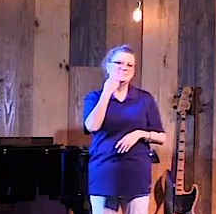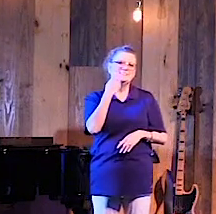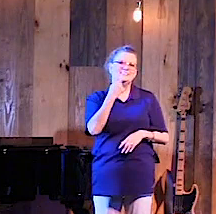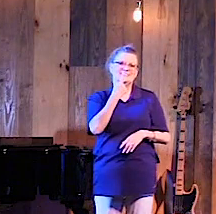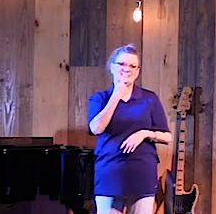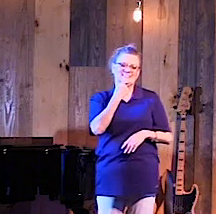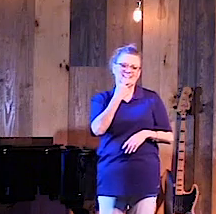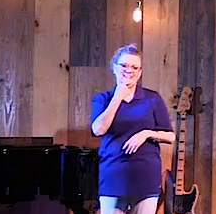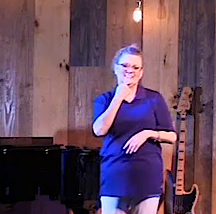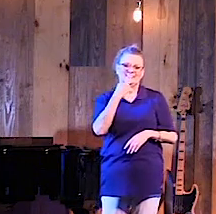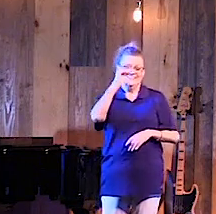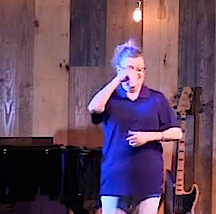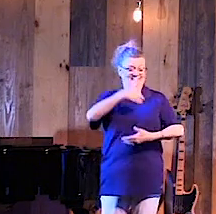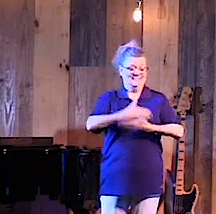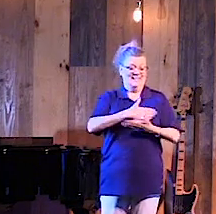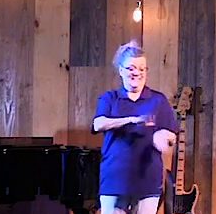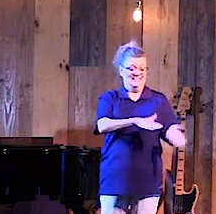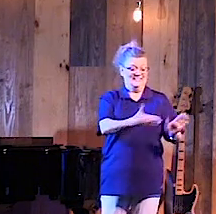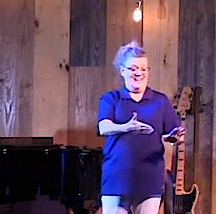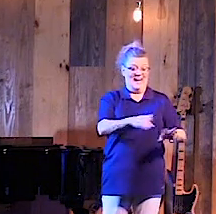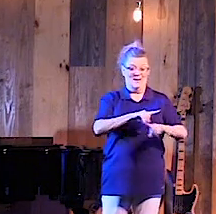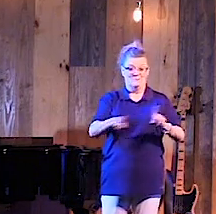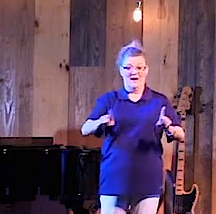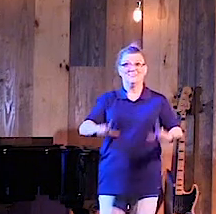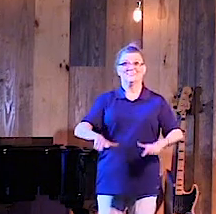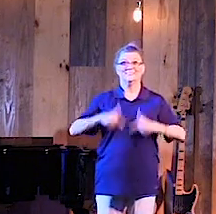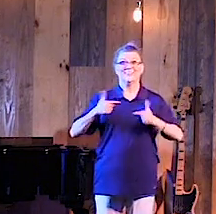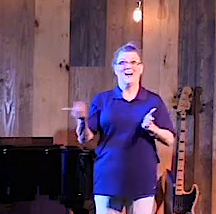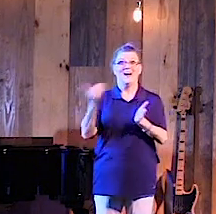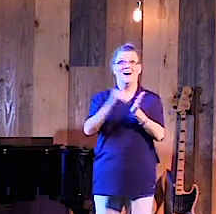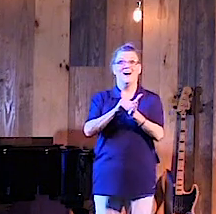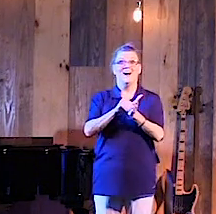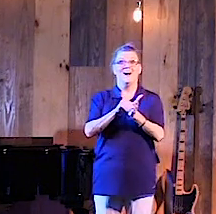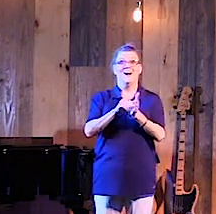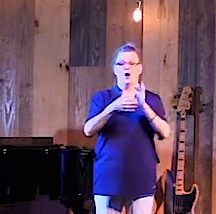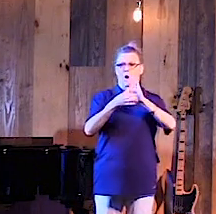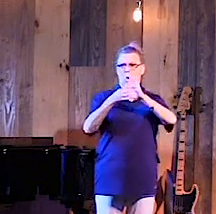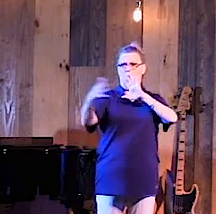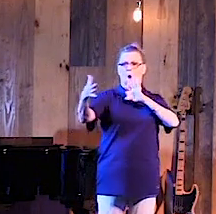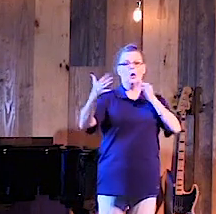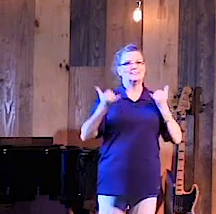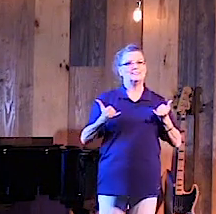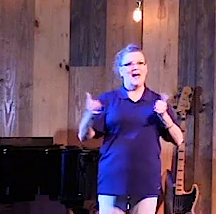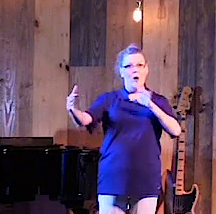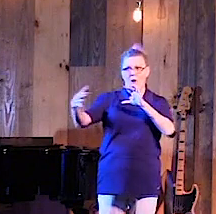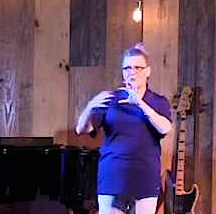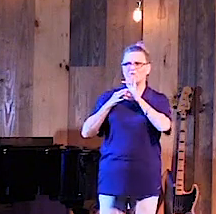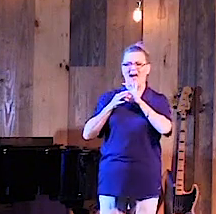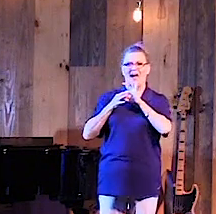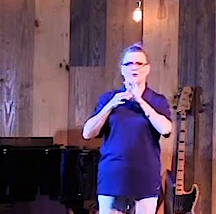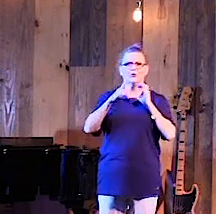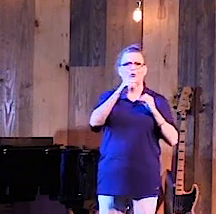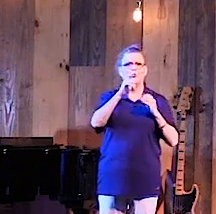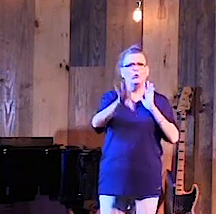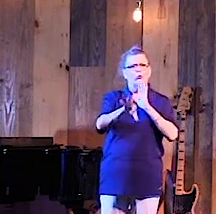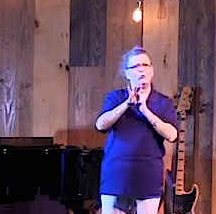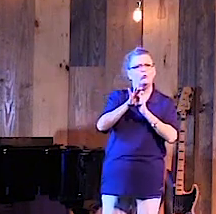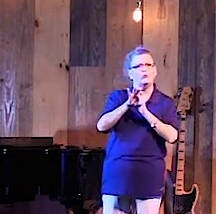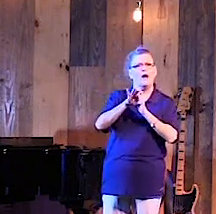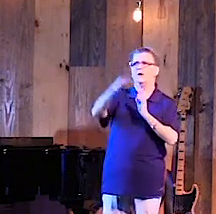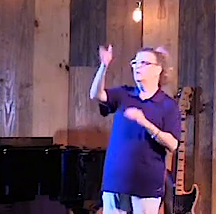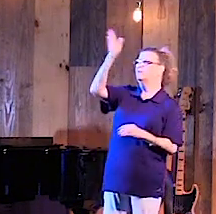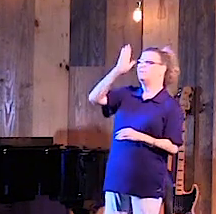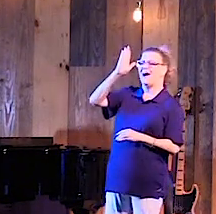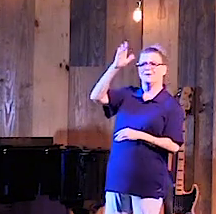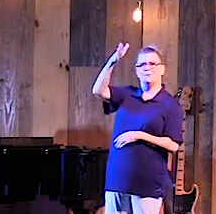has come to life. He was lost and he's been found." Who found him? The Father found him, because the